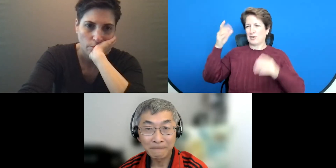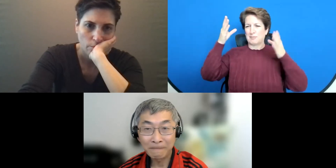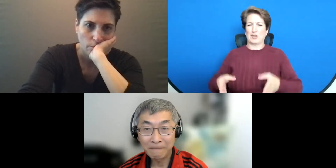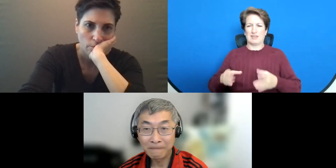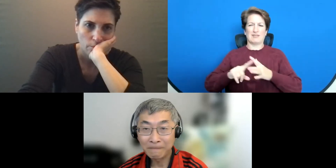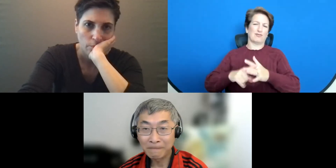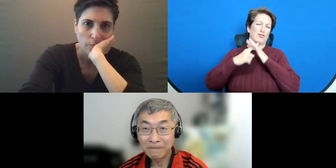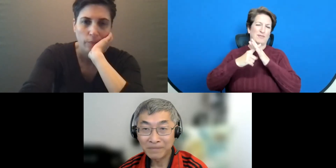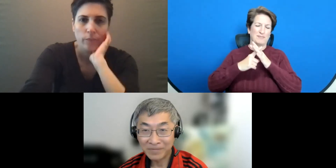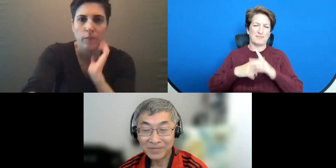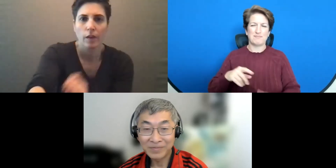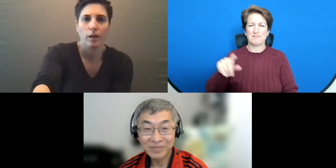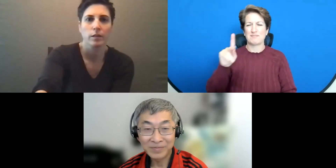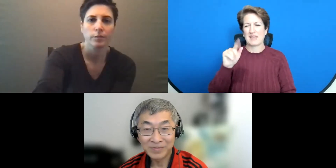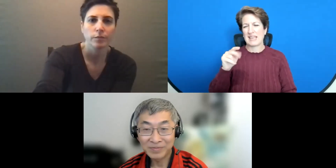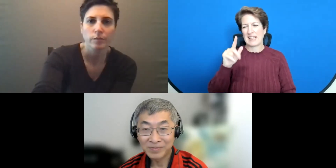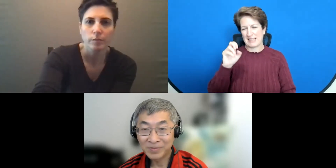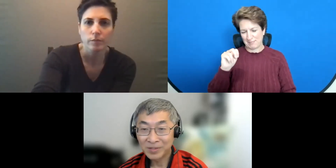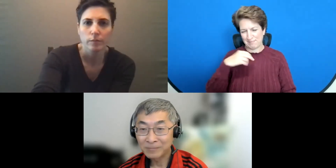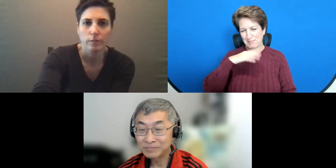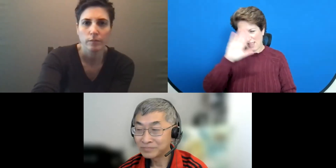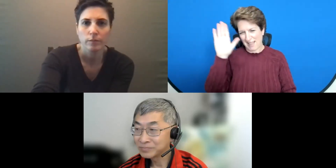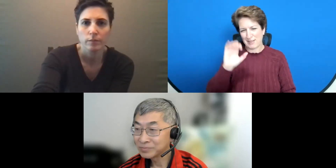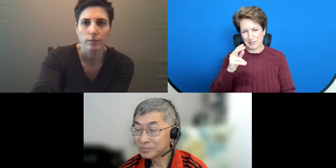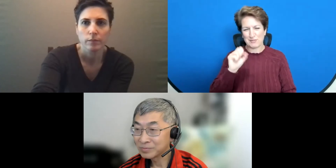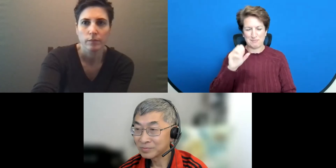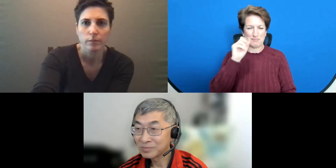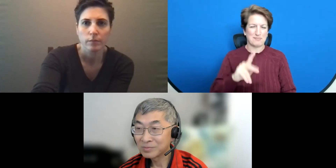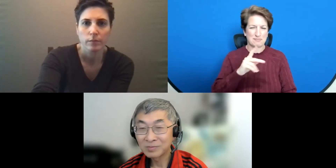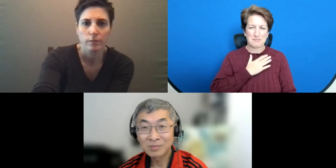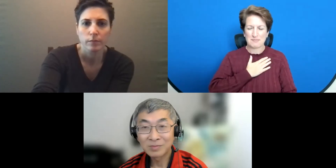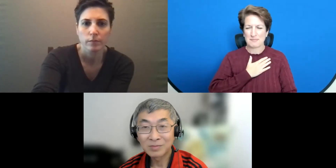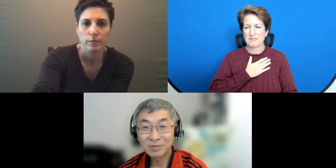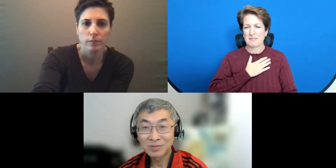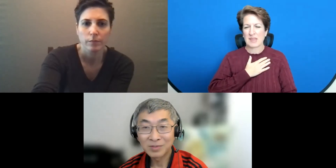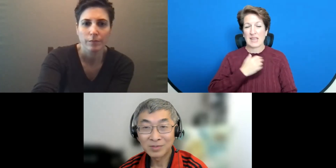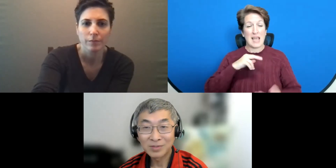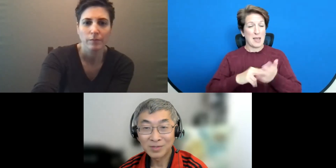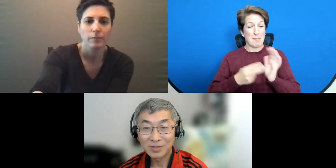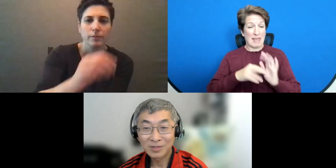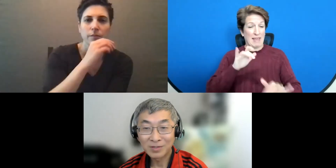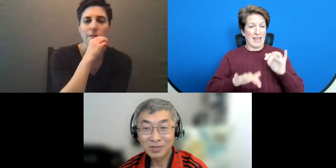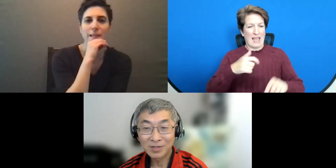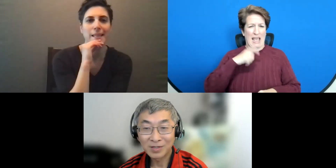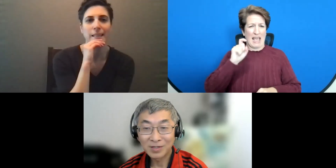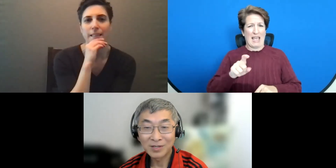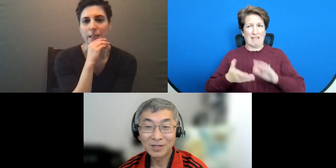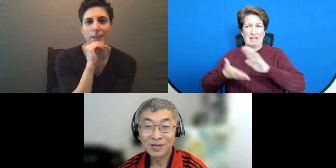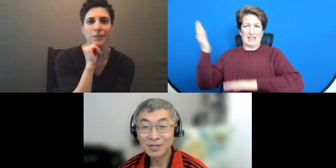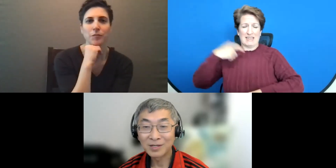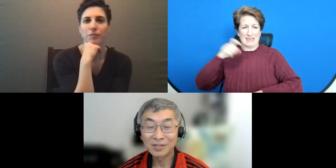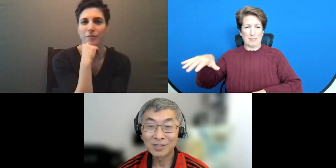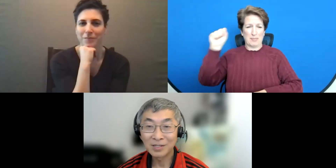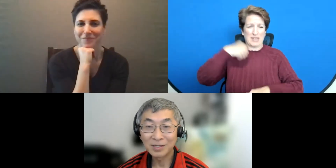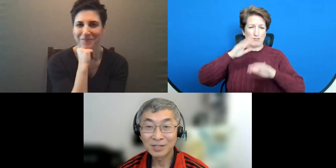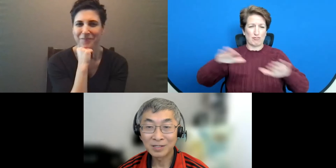Hi, Charles. Kathleen here. Sorry, I was just about to write that I have to go to pick up my kids from school,